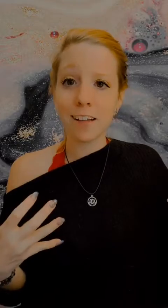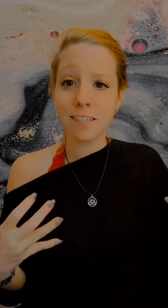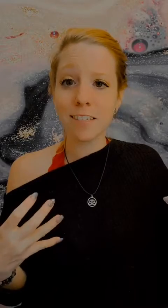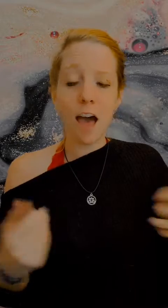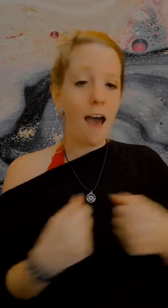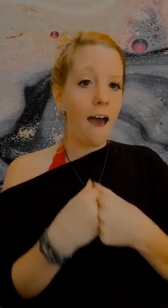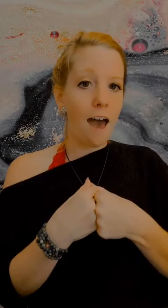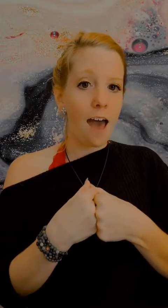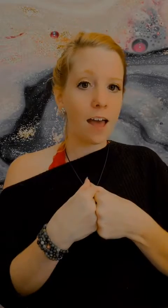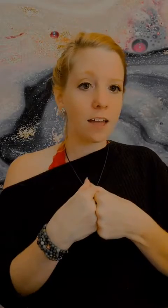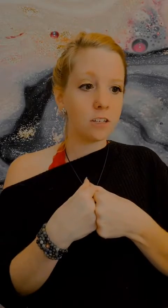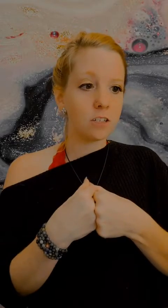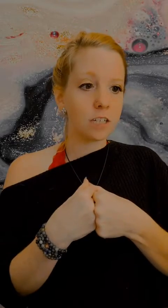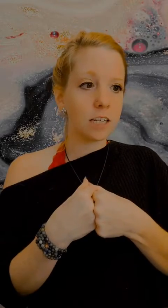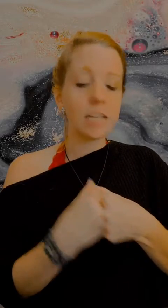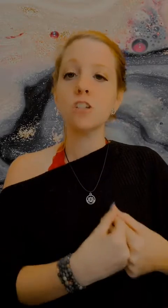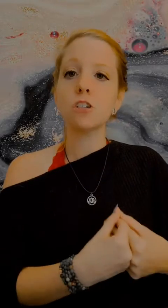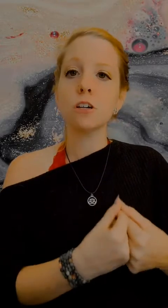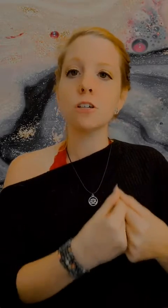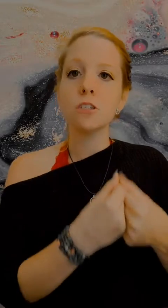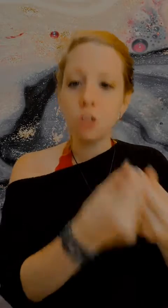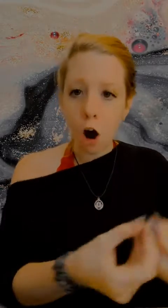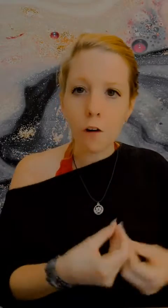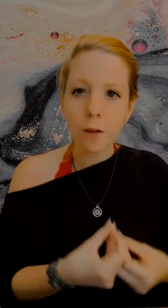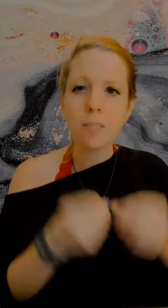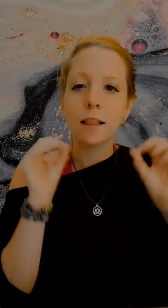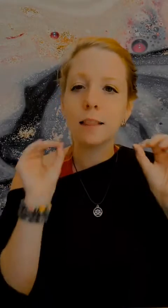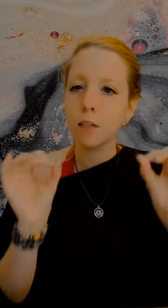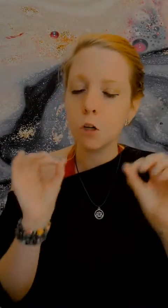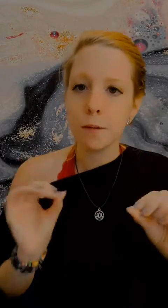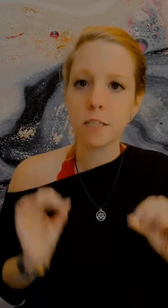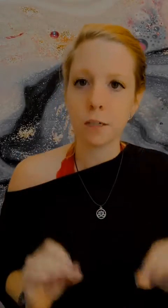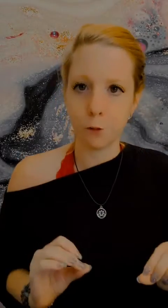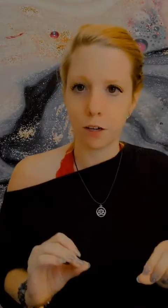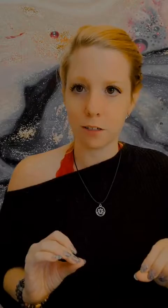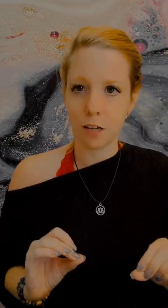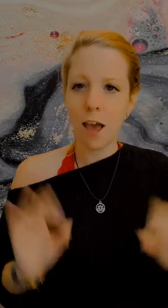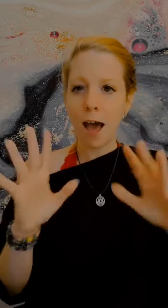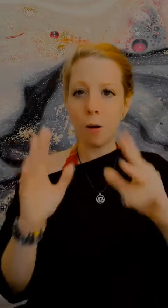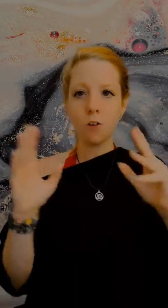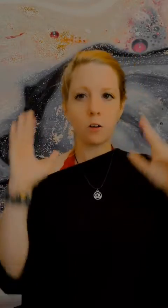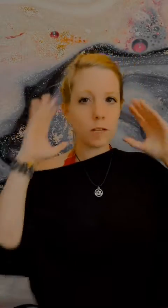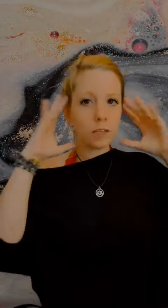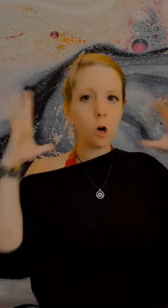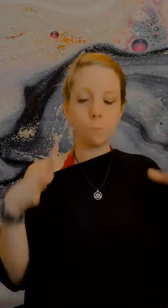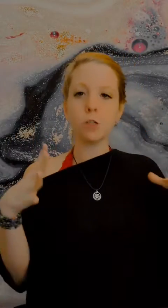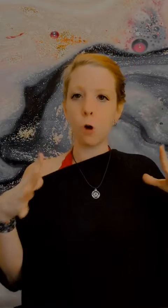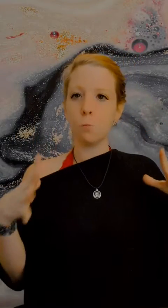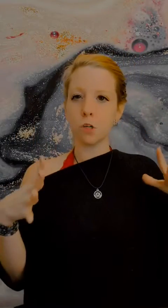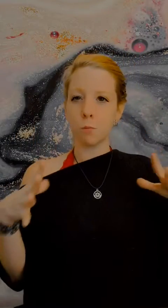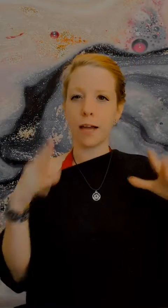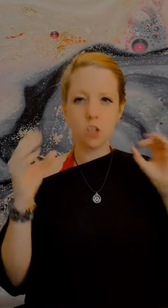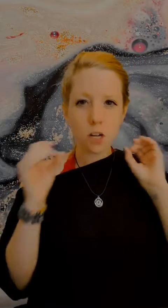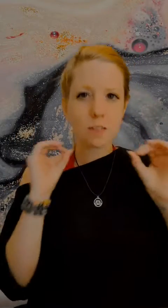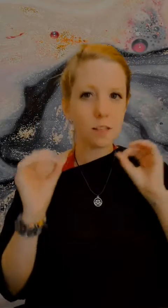complex, and each scenario is a little bit different. However, I really hope to open your mind just a